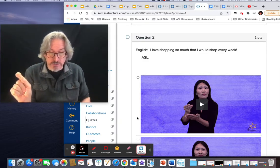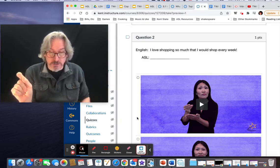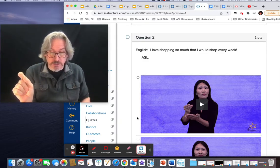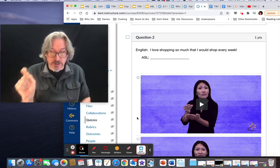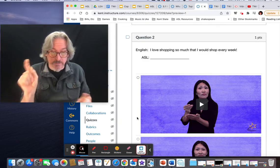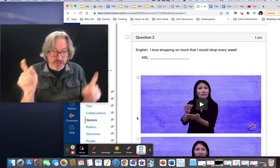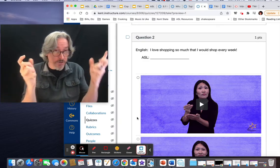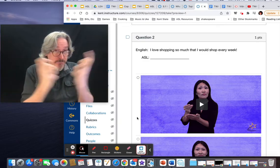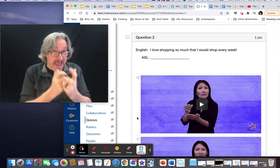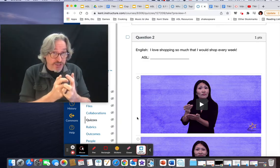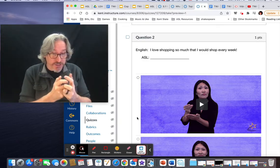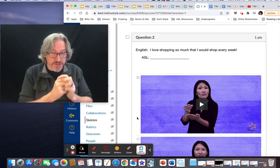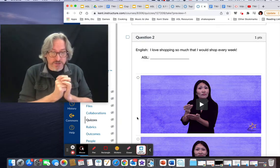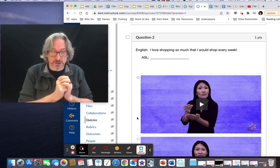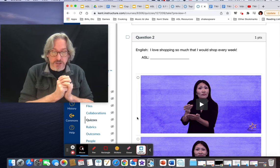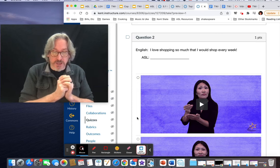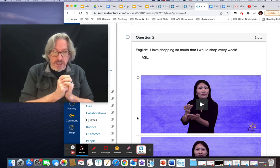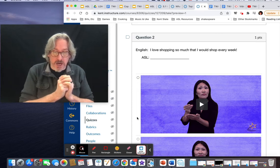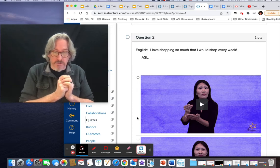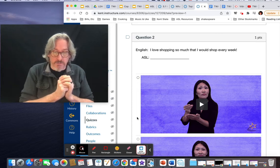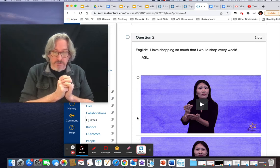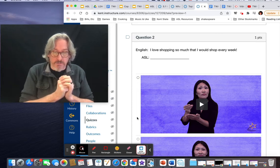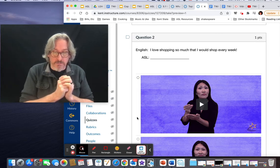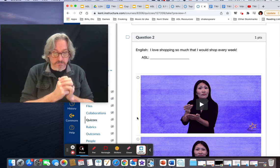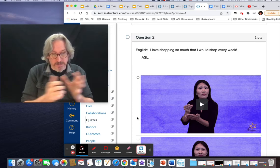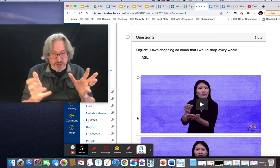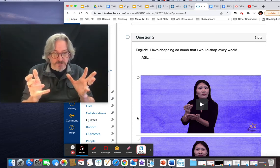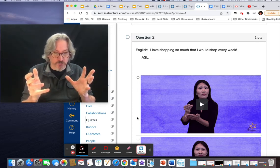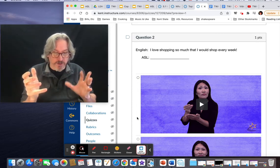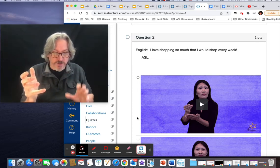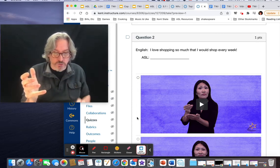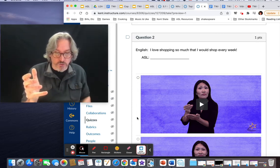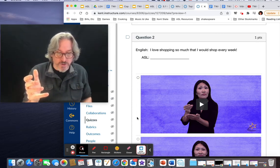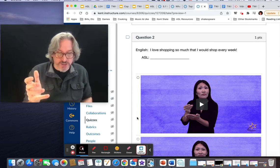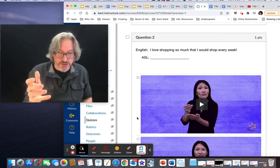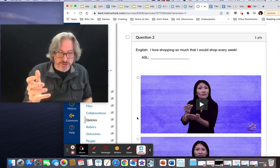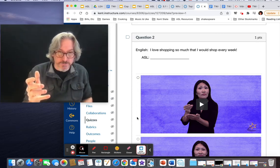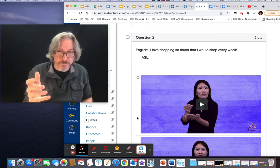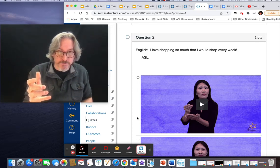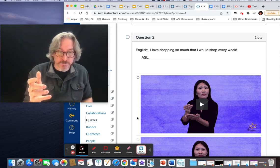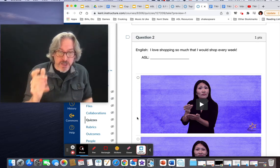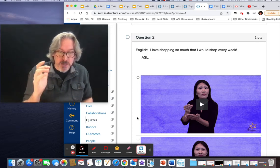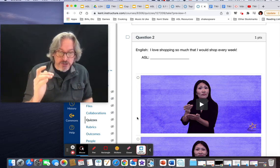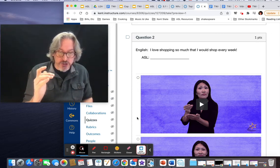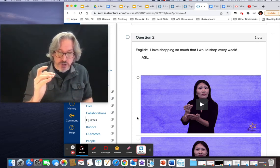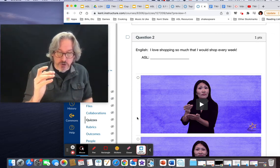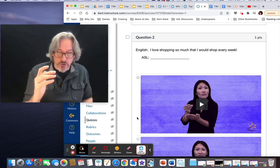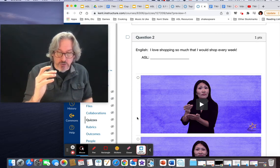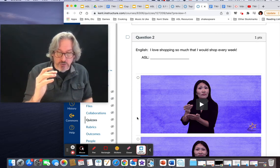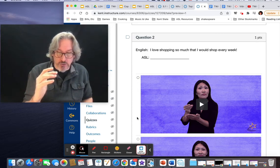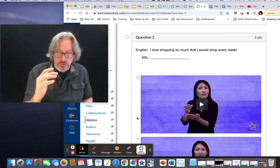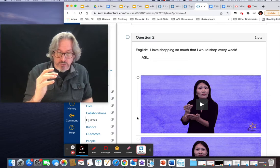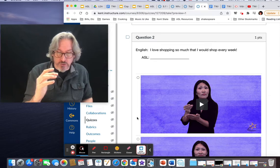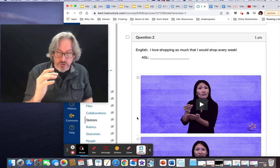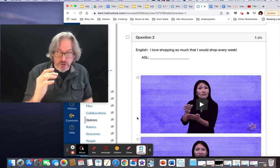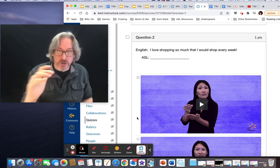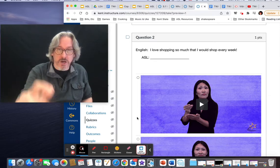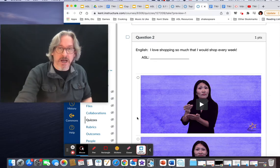out. Make sure it matches. And don't be fooled by rhetorical questions. So